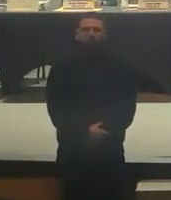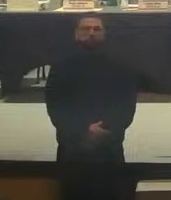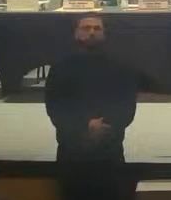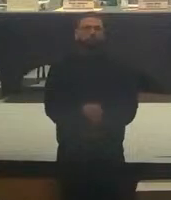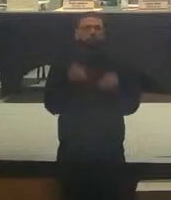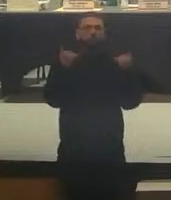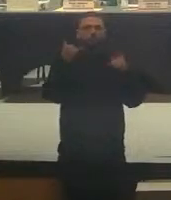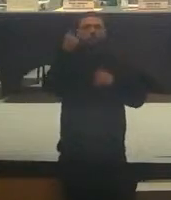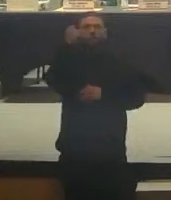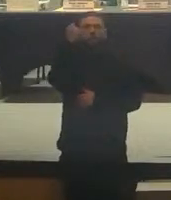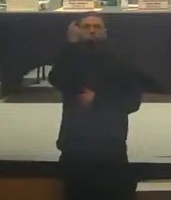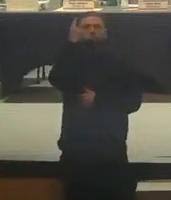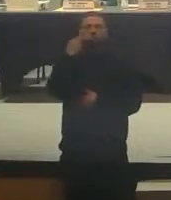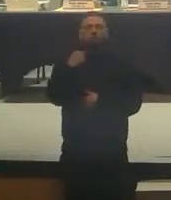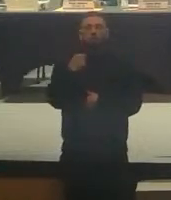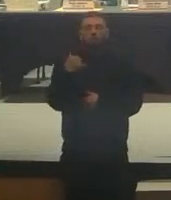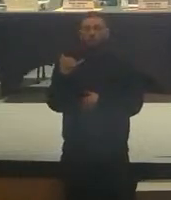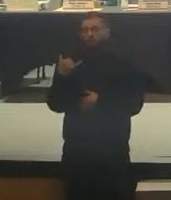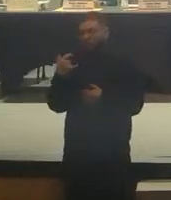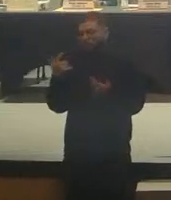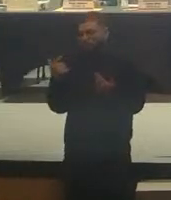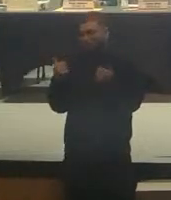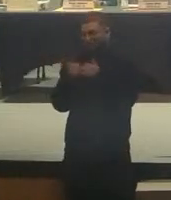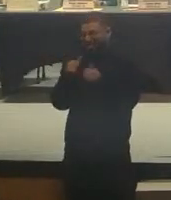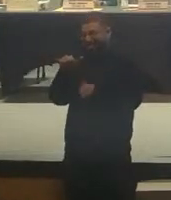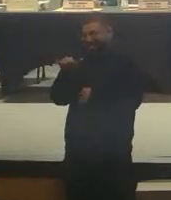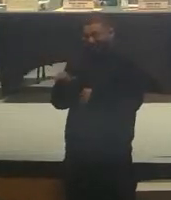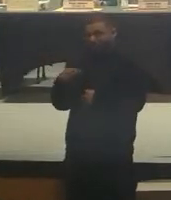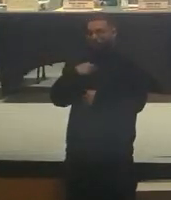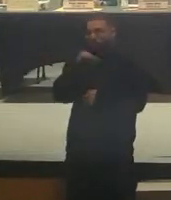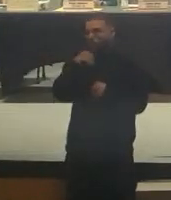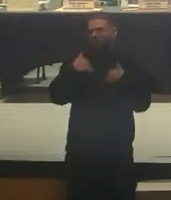With that, I don't have any public comment cards for